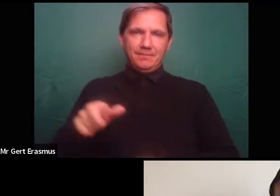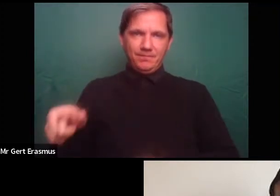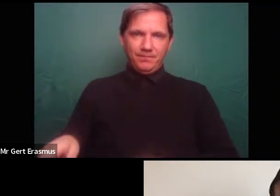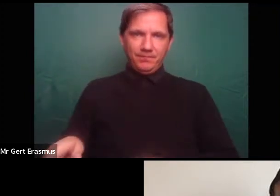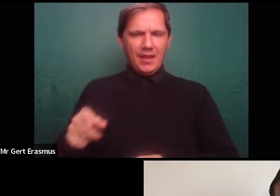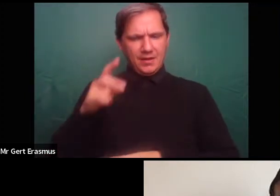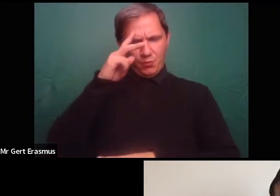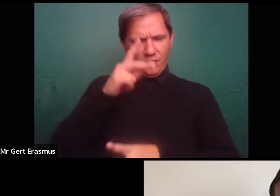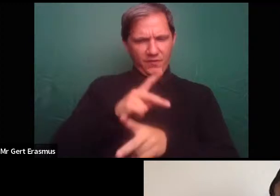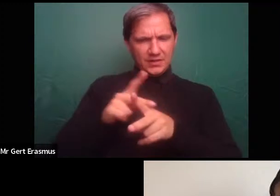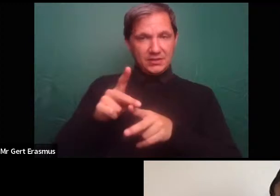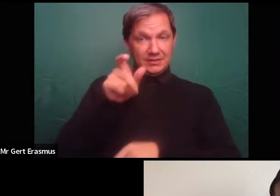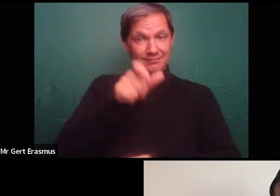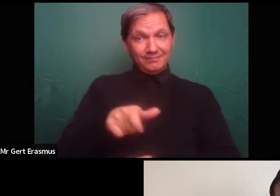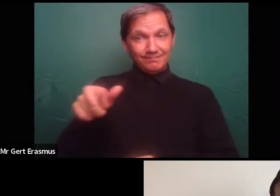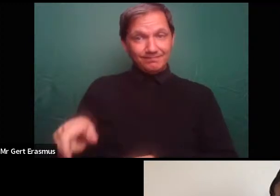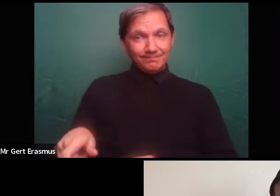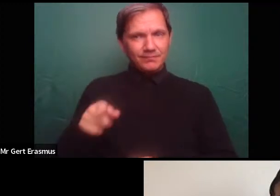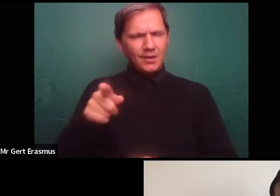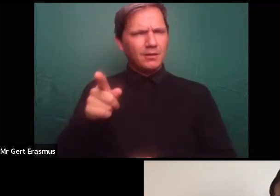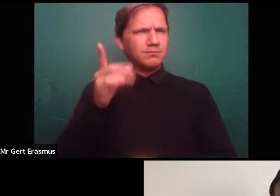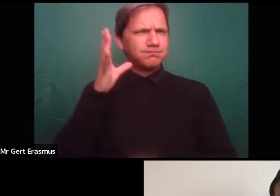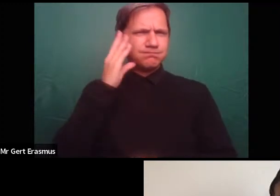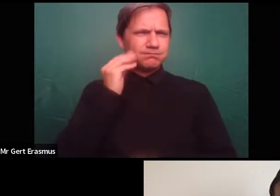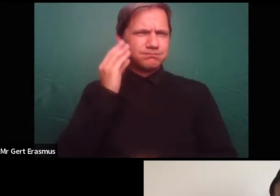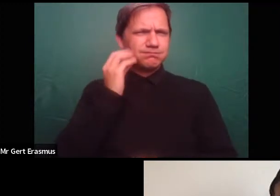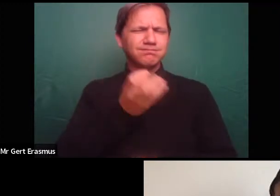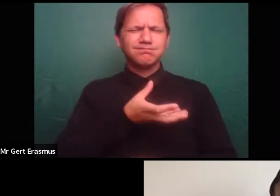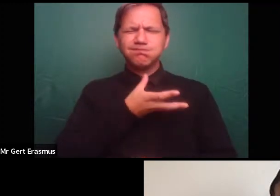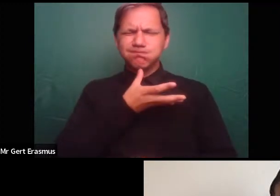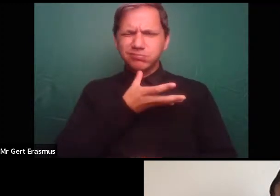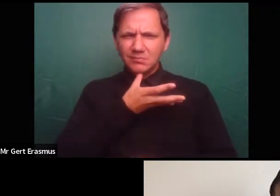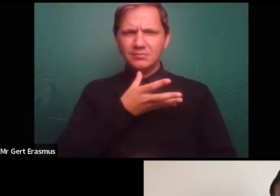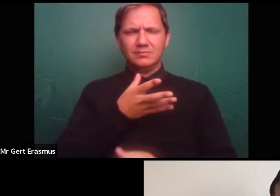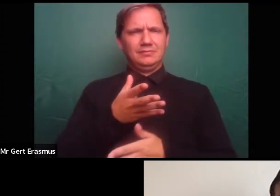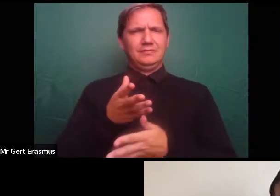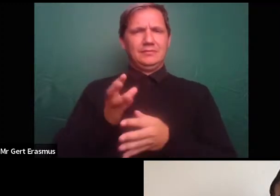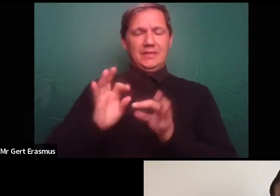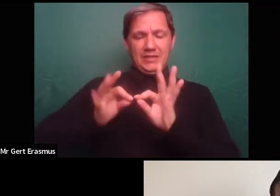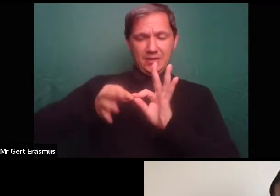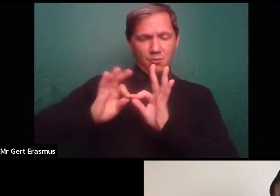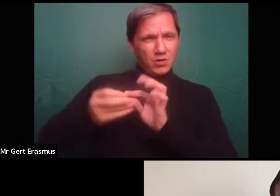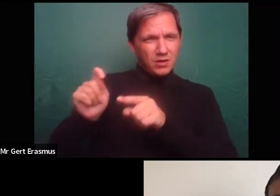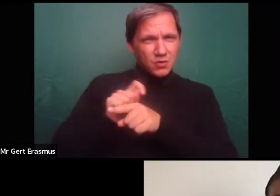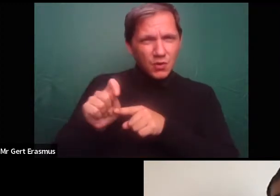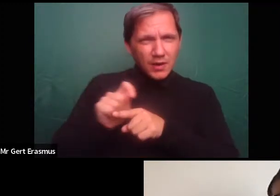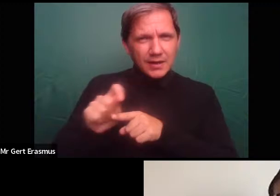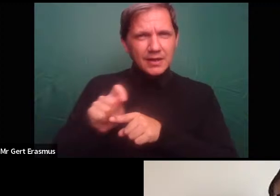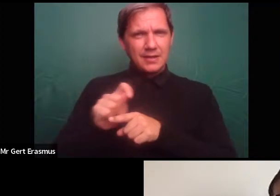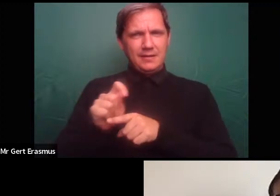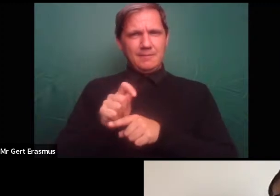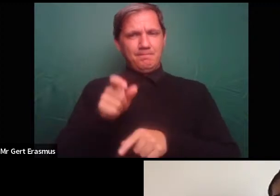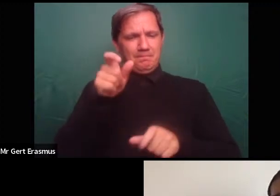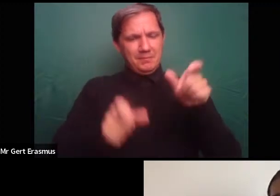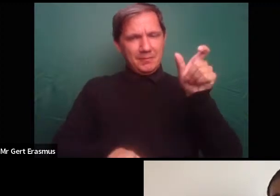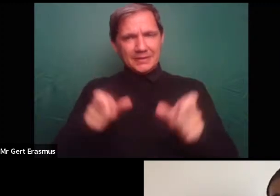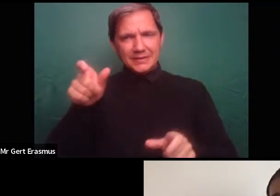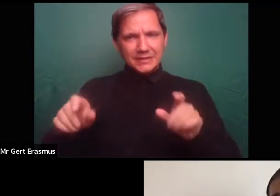professionals. She has extensive experience in interpreting, training sign language